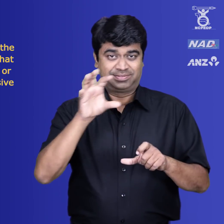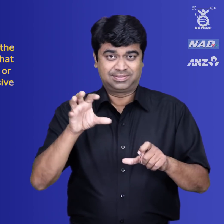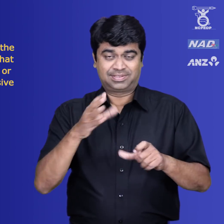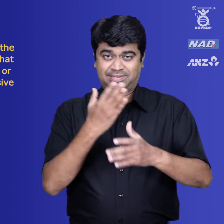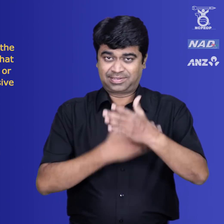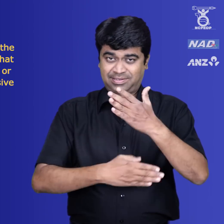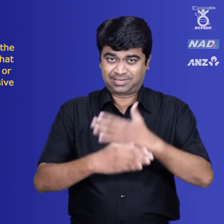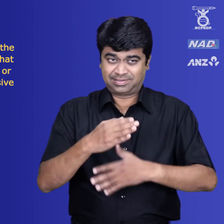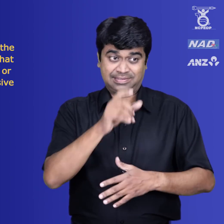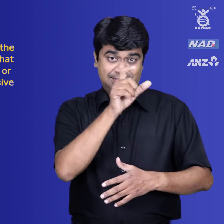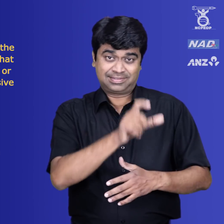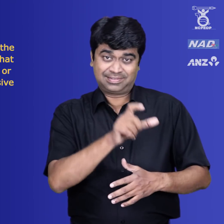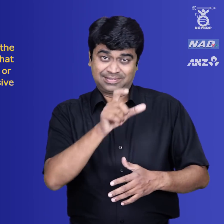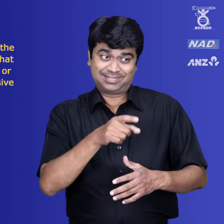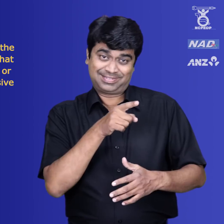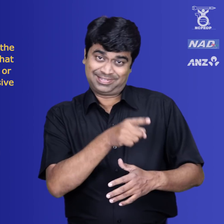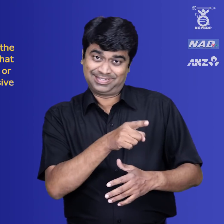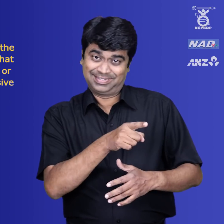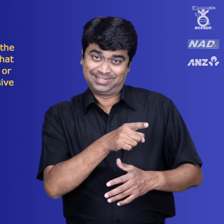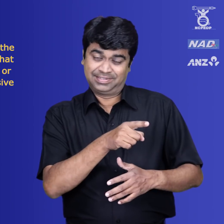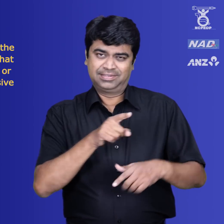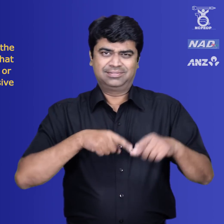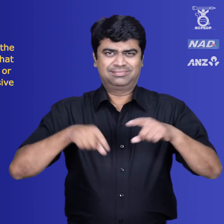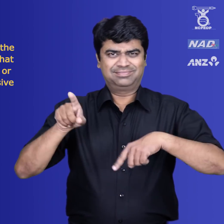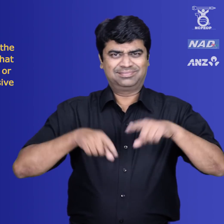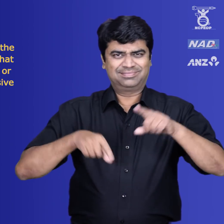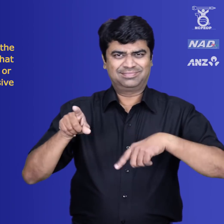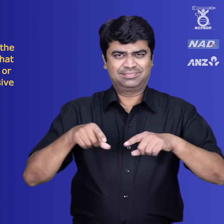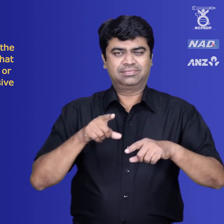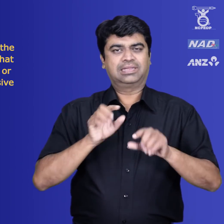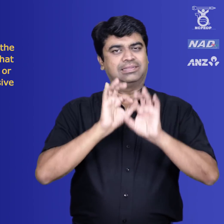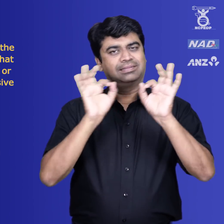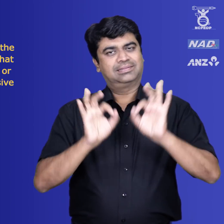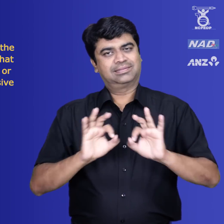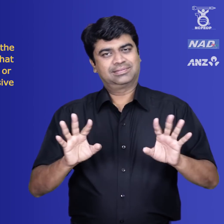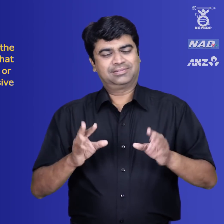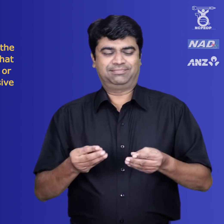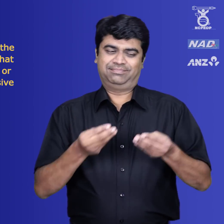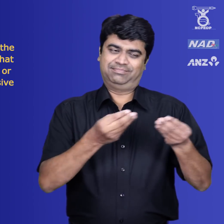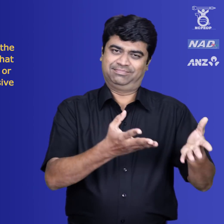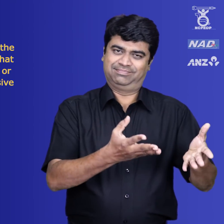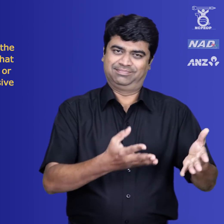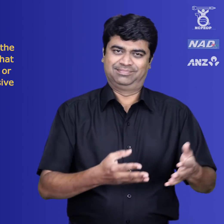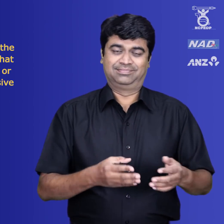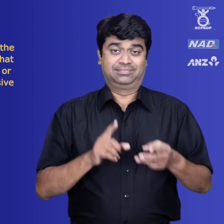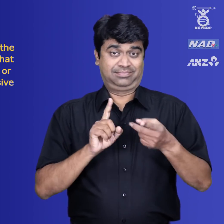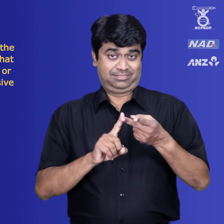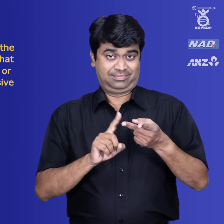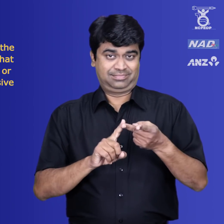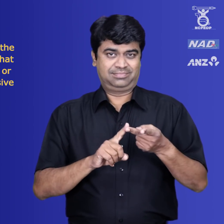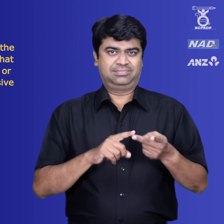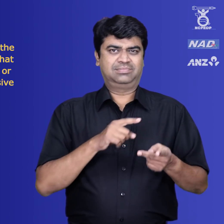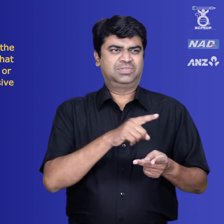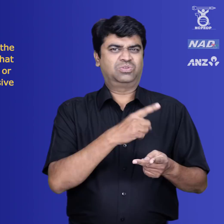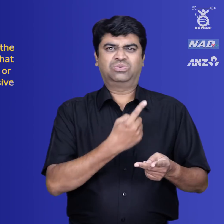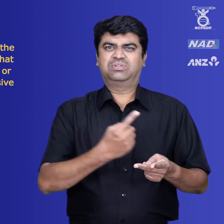Provide transportation facilities to the children with disabilities and also the attendant of the children